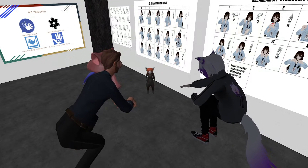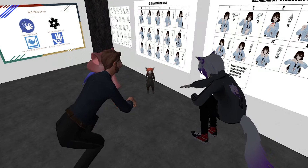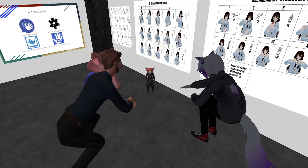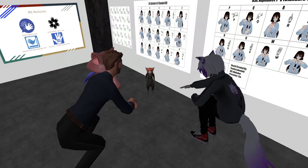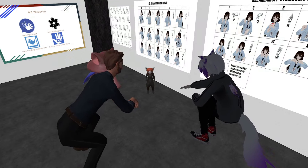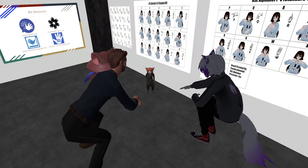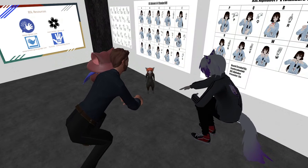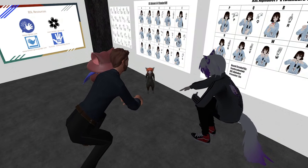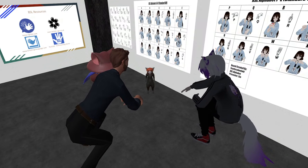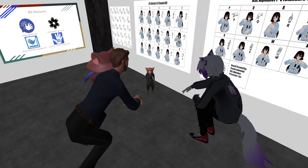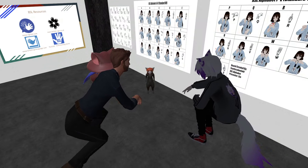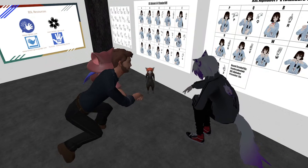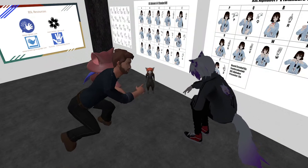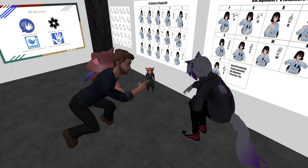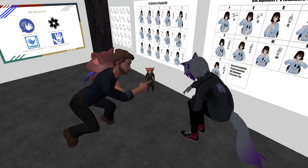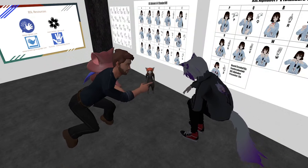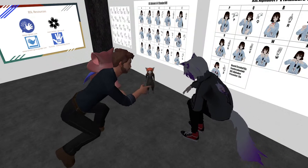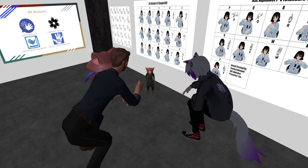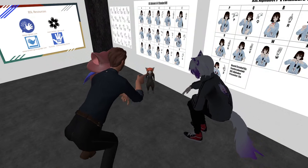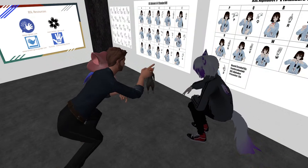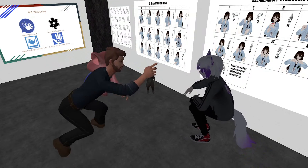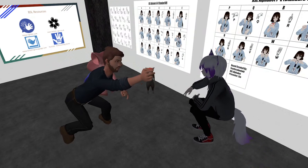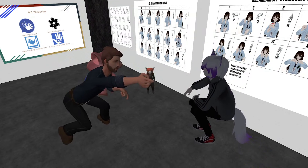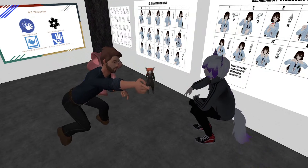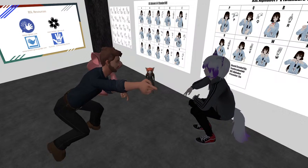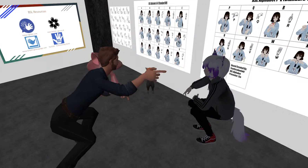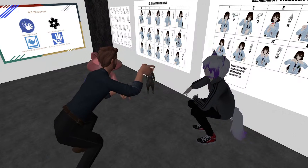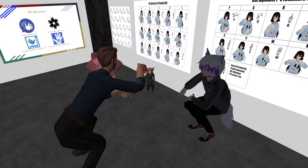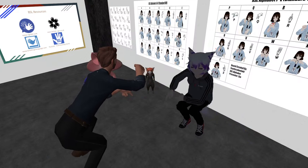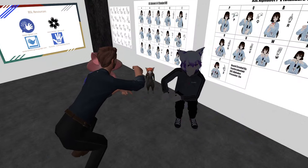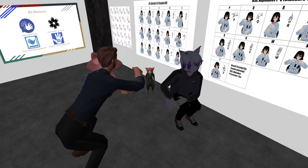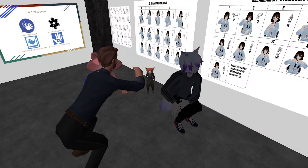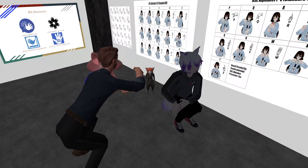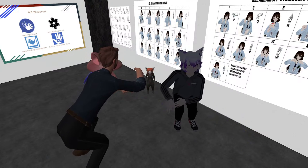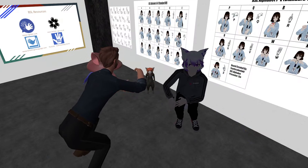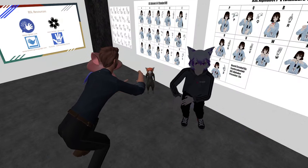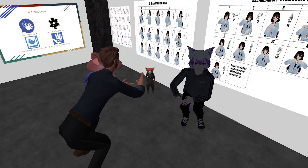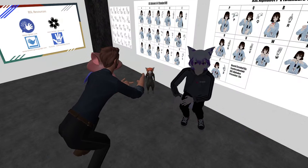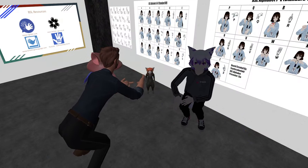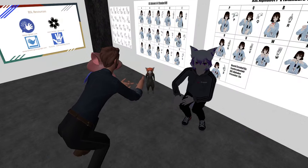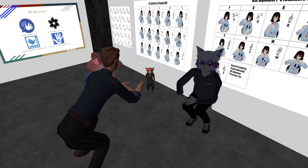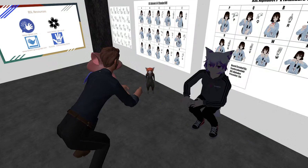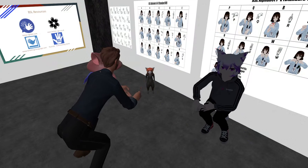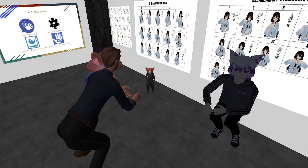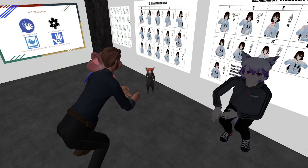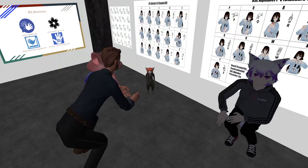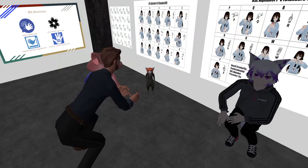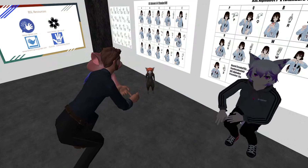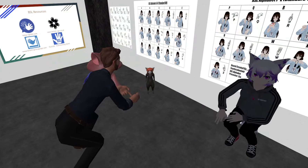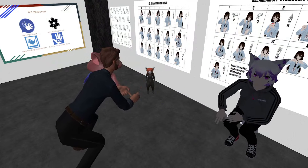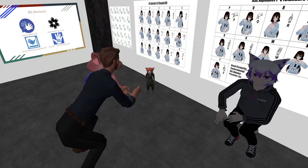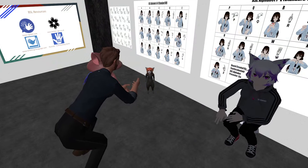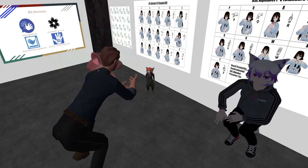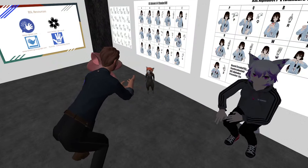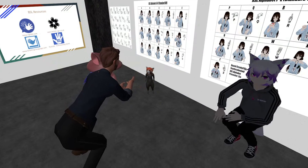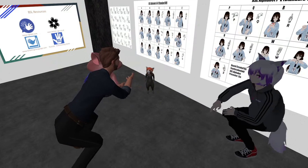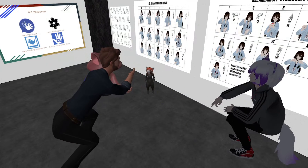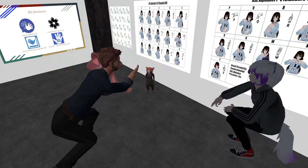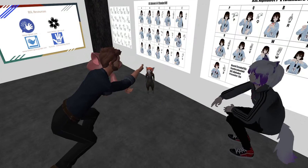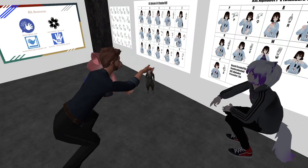a tyrant leader. And then I know you may have already seen that if you're really wanting to learn sign language, we said you could